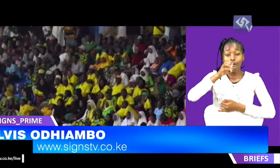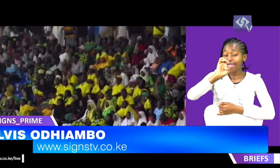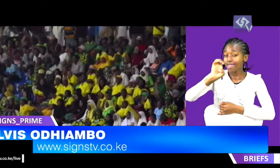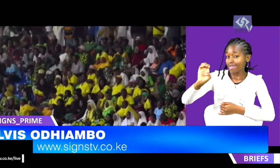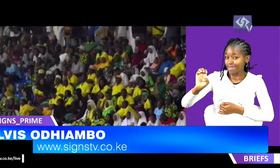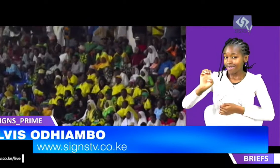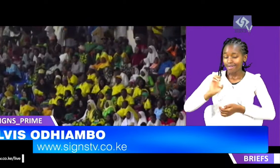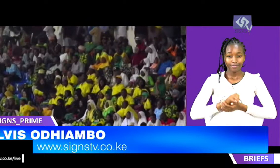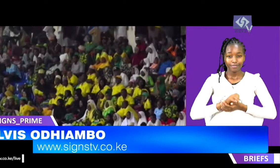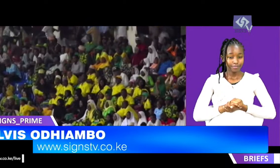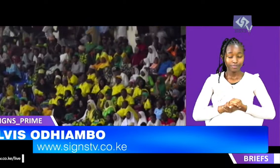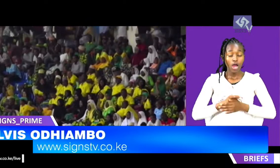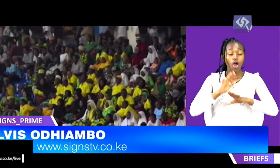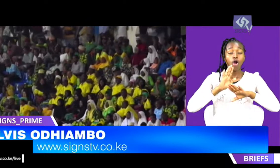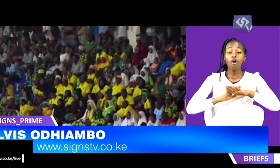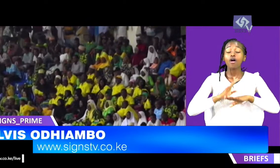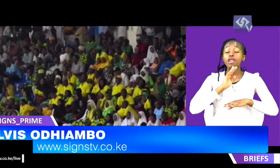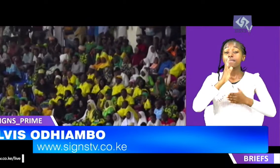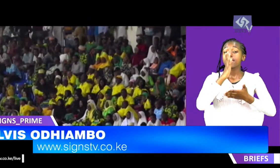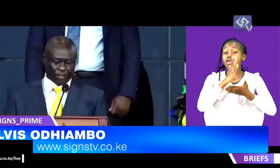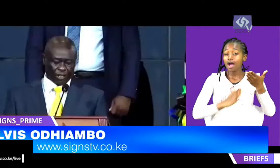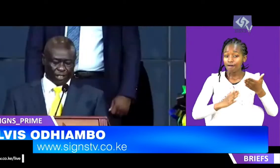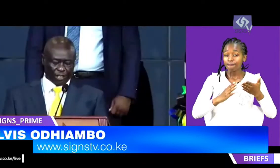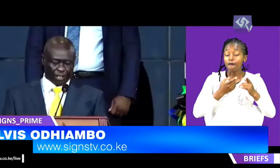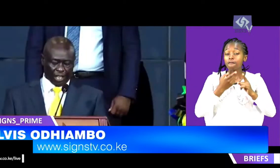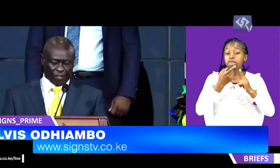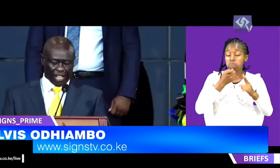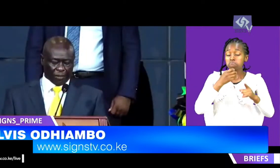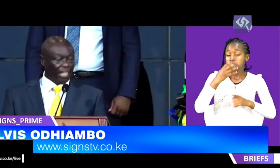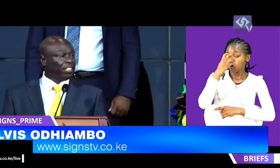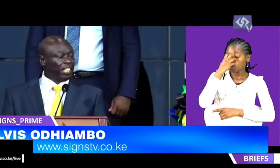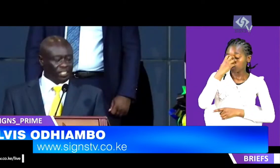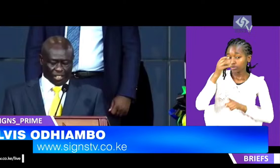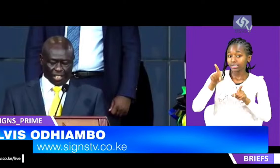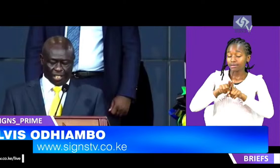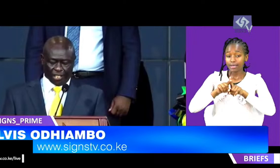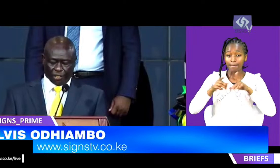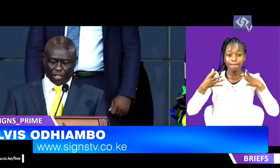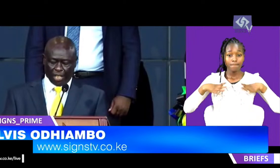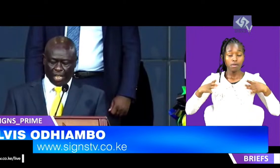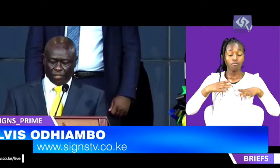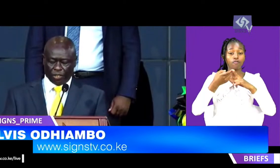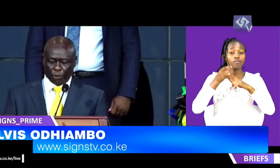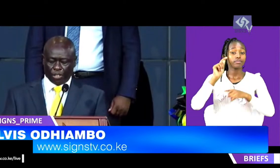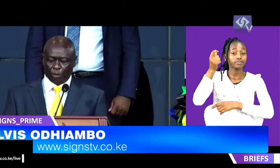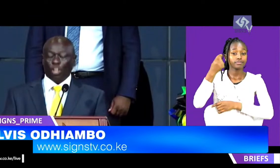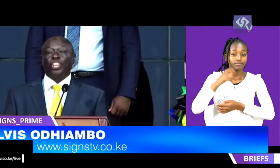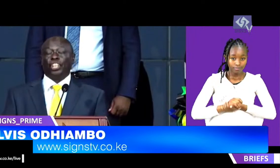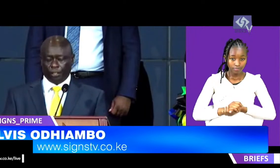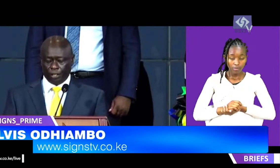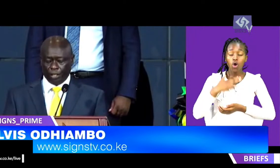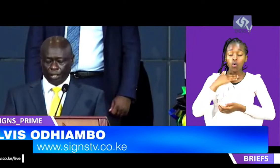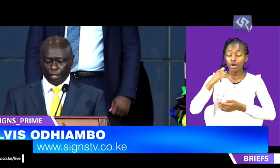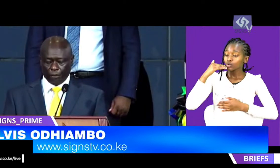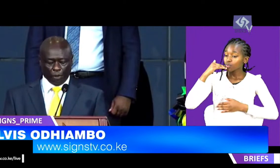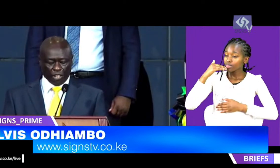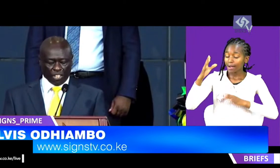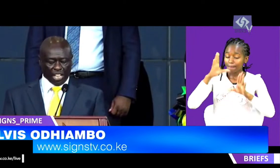On behalf of Dr. Ruto and the people of Kenya, I thank Your Excellency Dr. Hussein Mwinyi for gracing